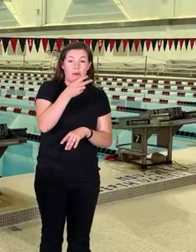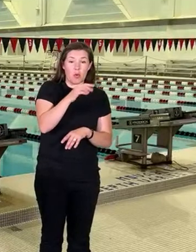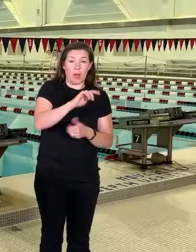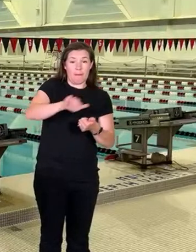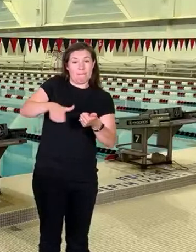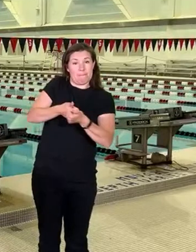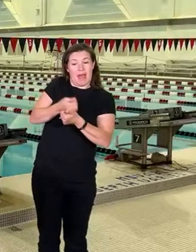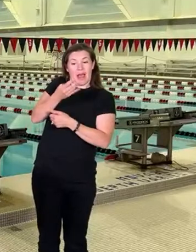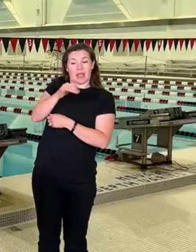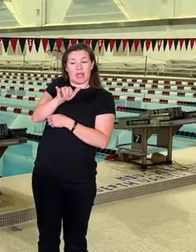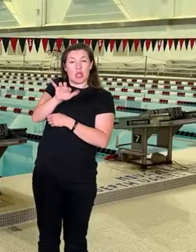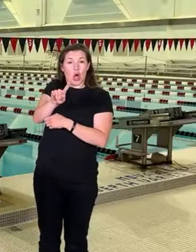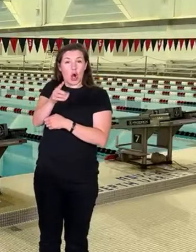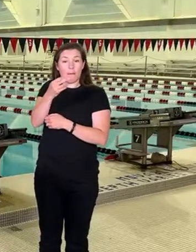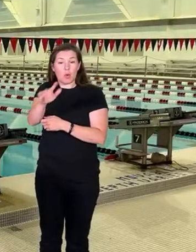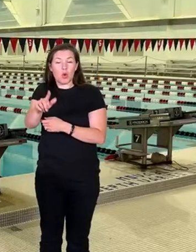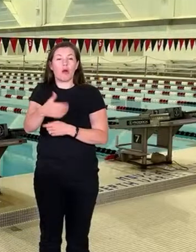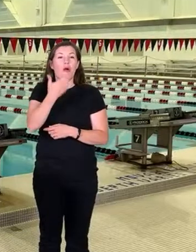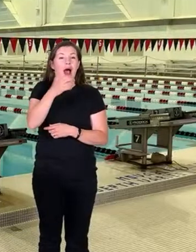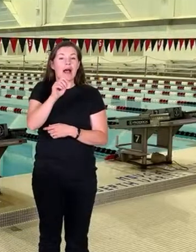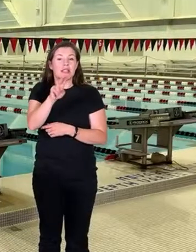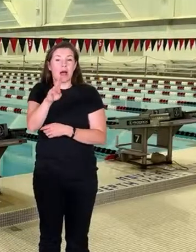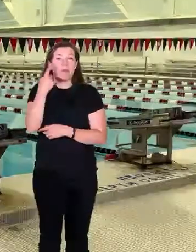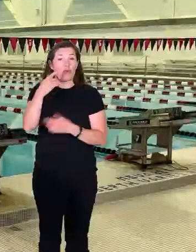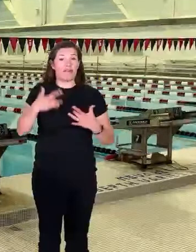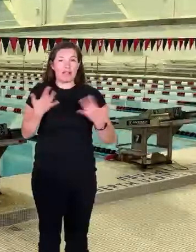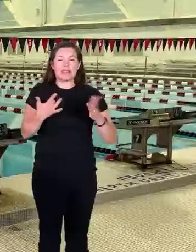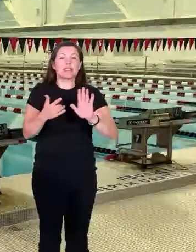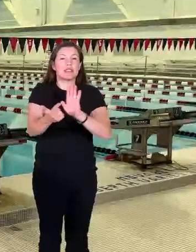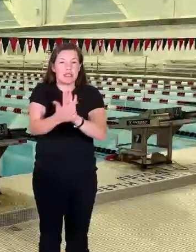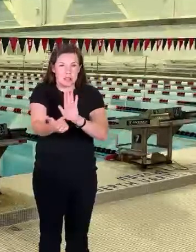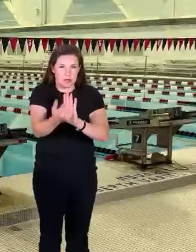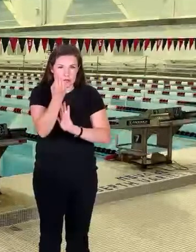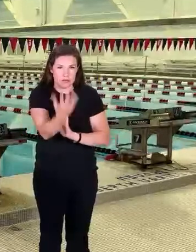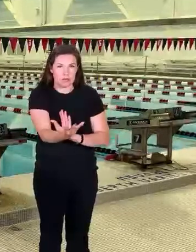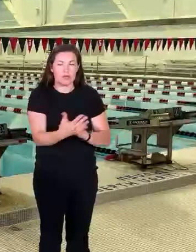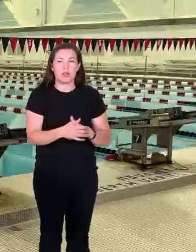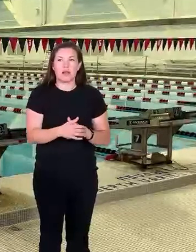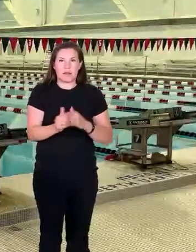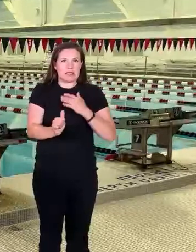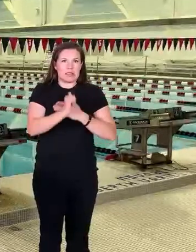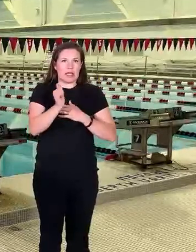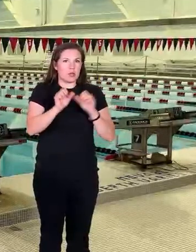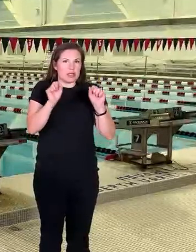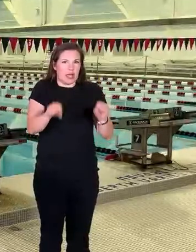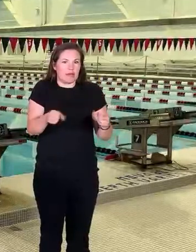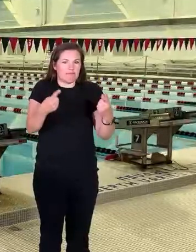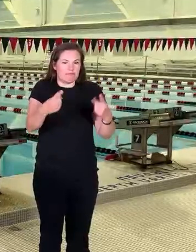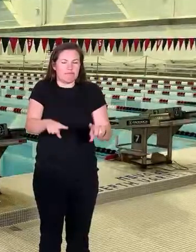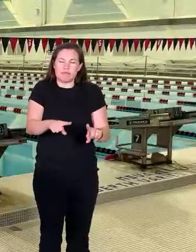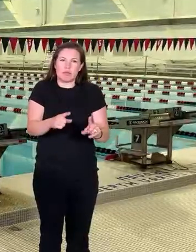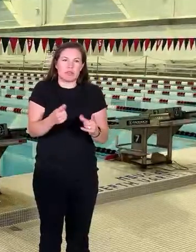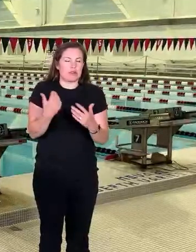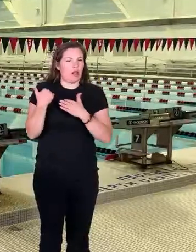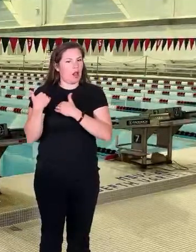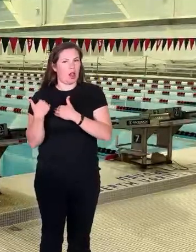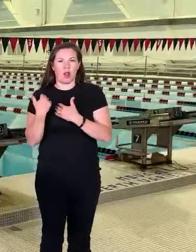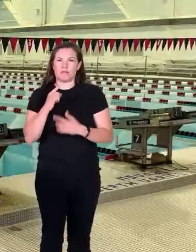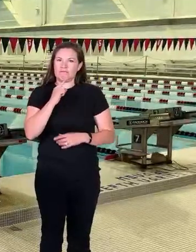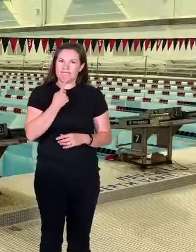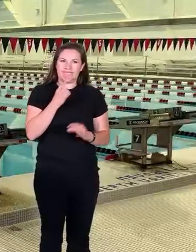backyard pools, or hot tubs for events, and the dangers that can result from that.